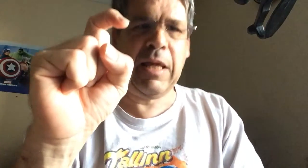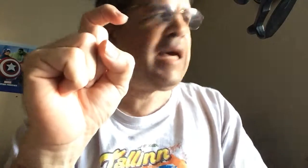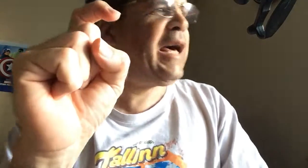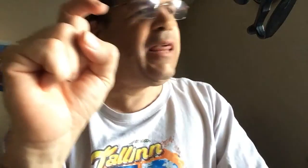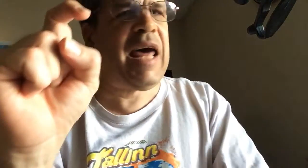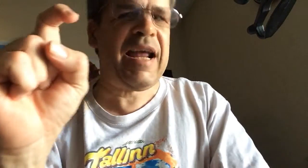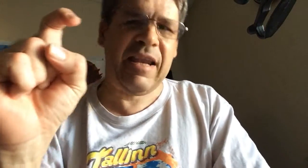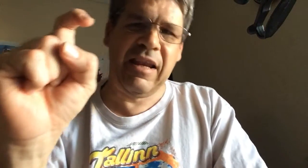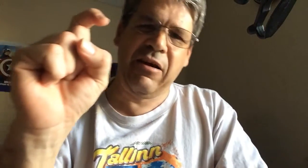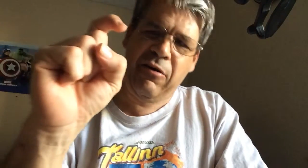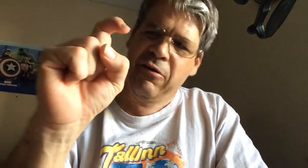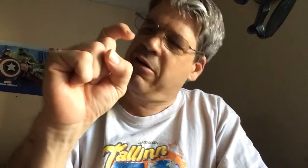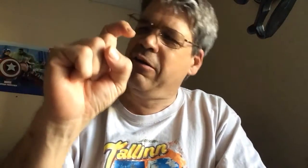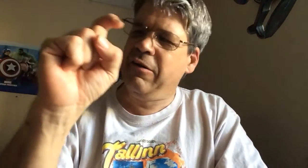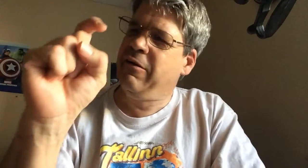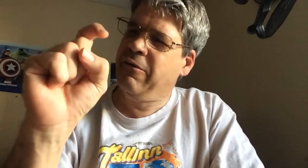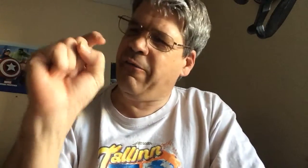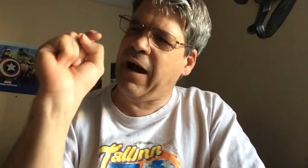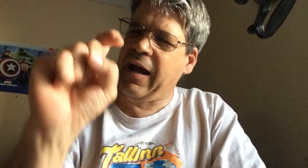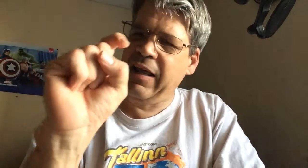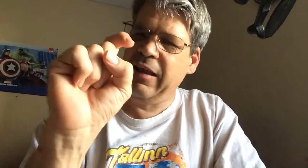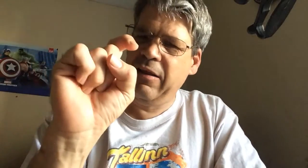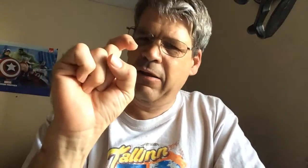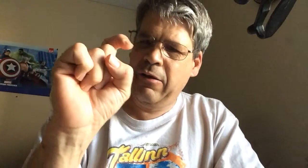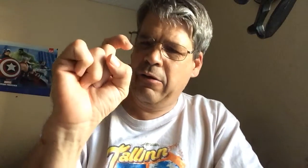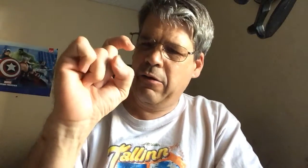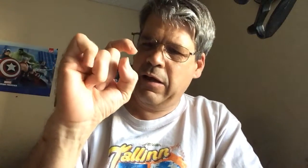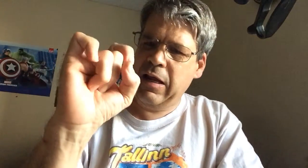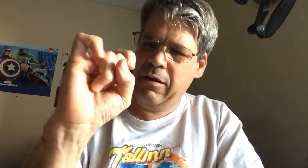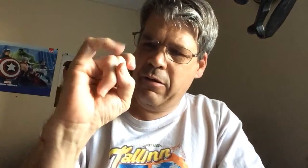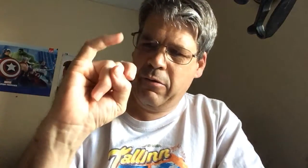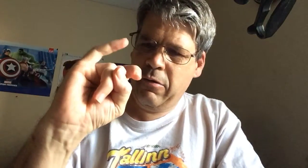Because I like you. Why? Okay?